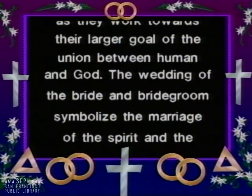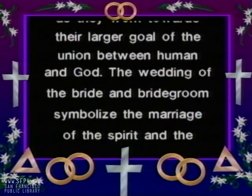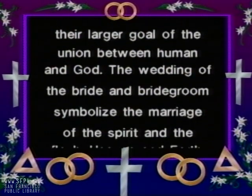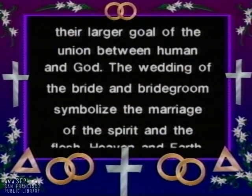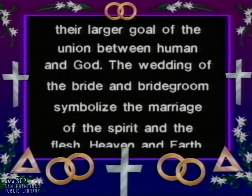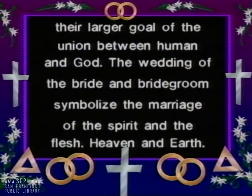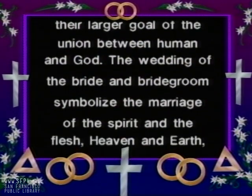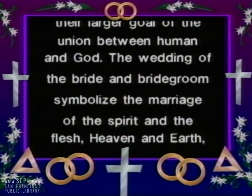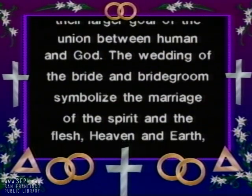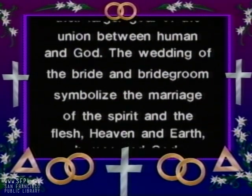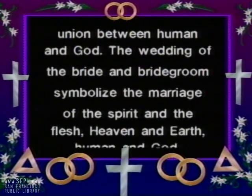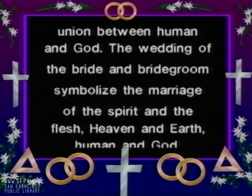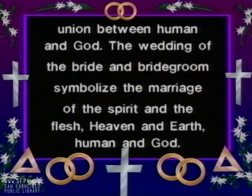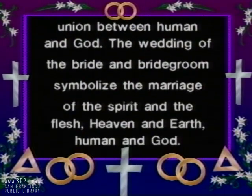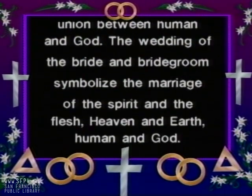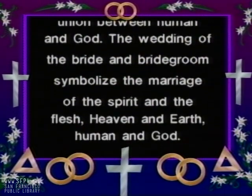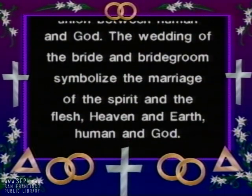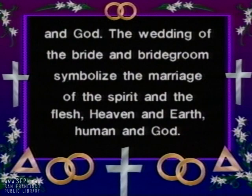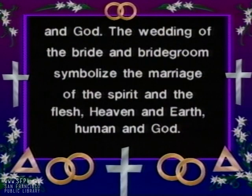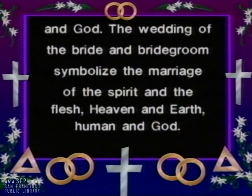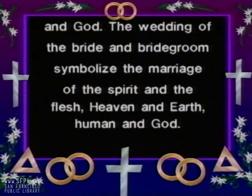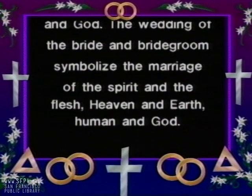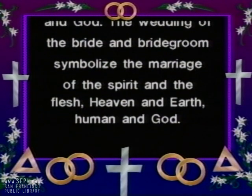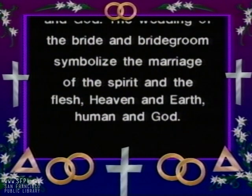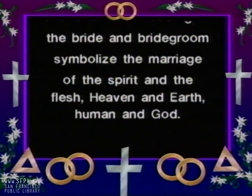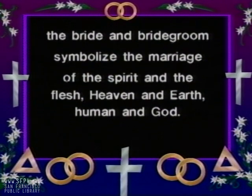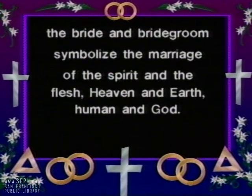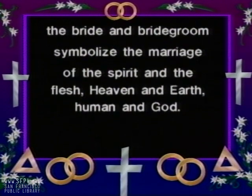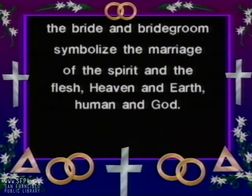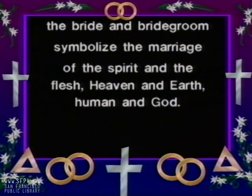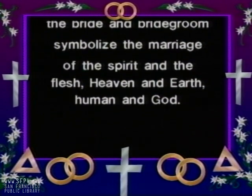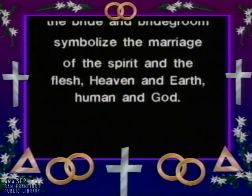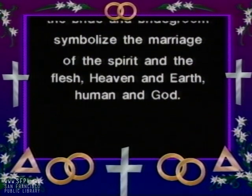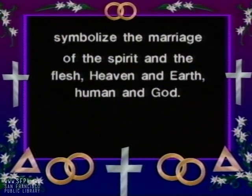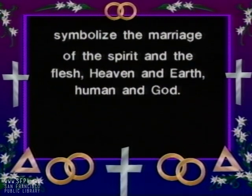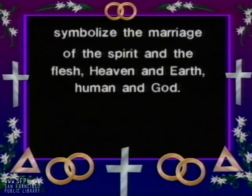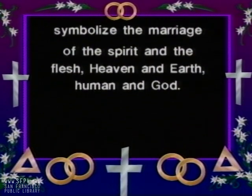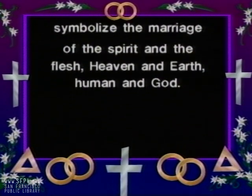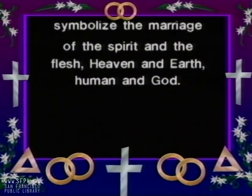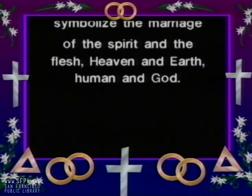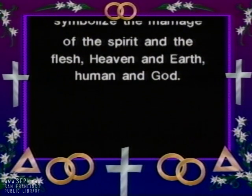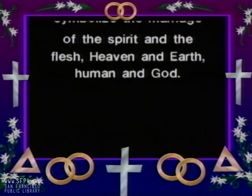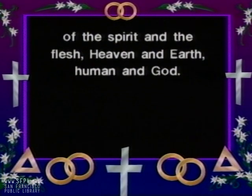wedding of the bride and bridegroom symbolize the marriage of the spirit and the flesh, heaven and earth, human and God.